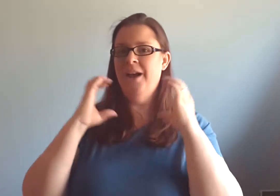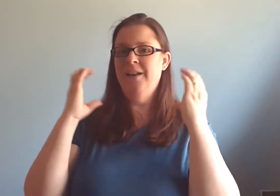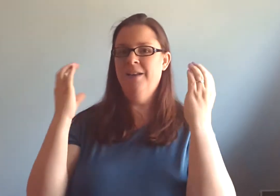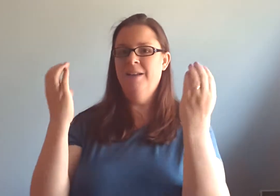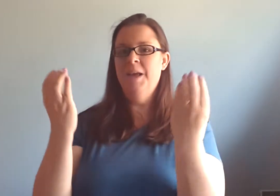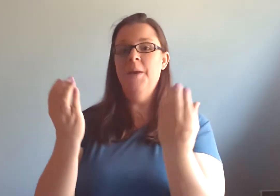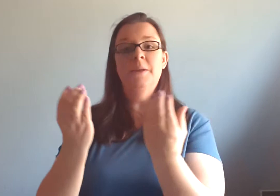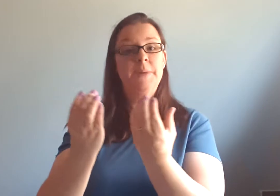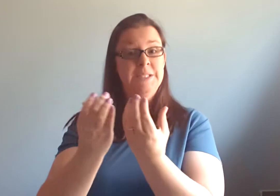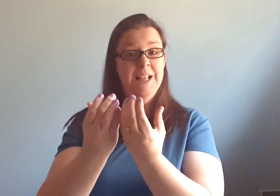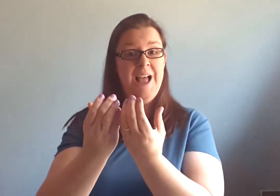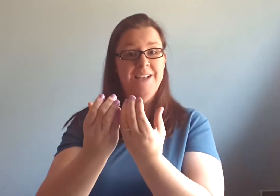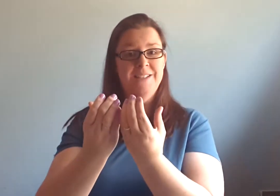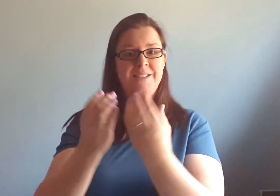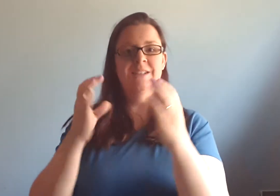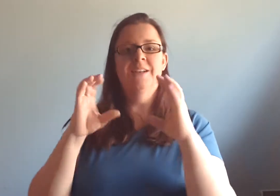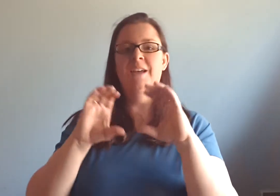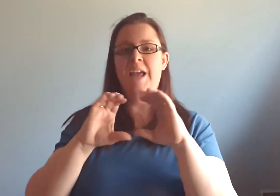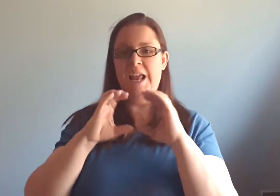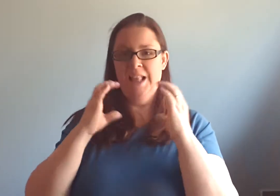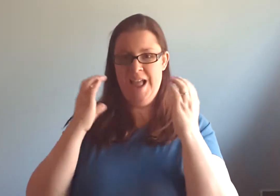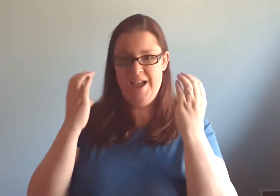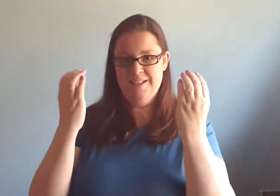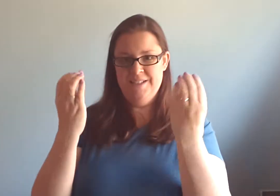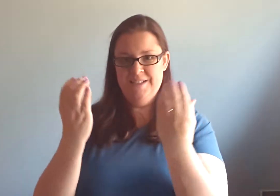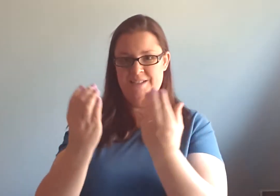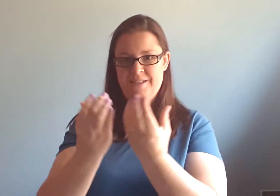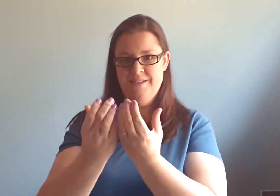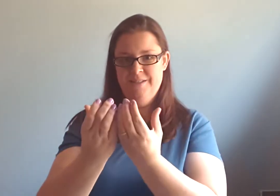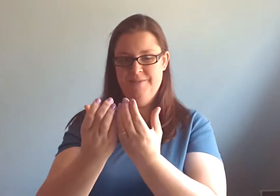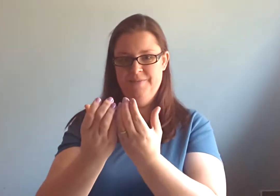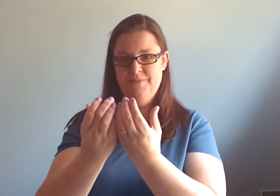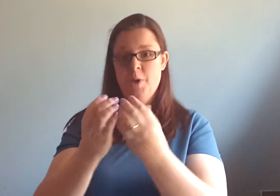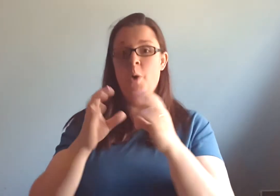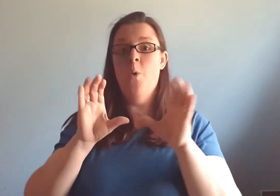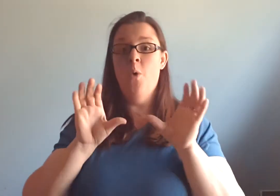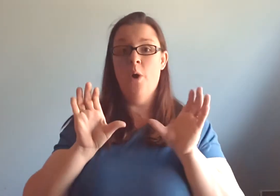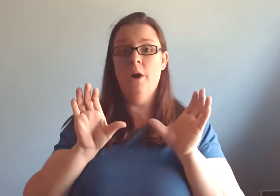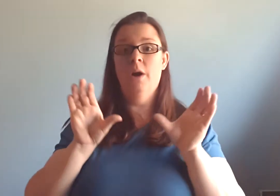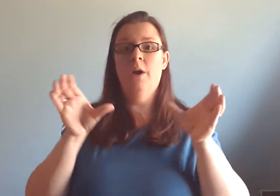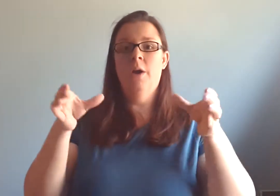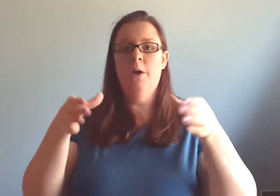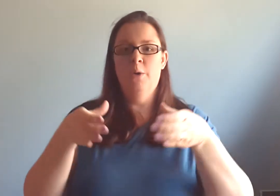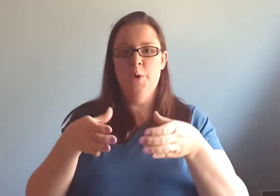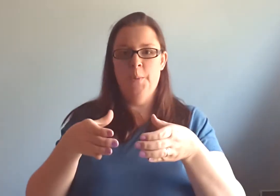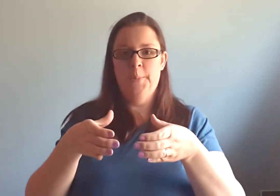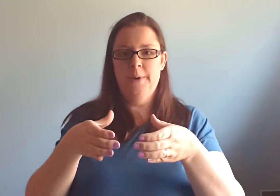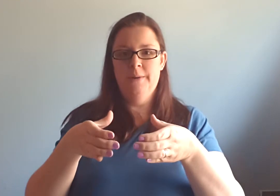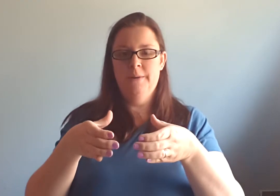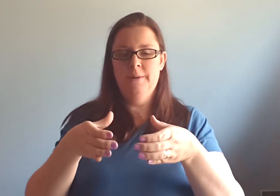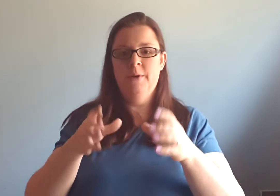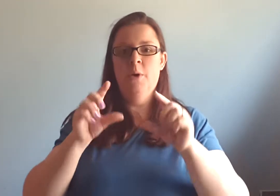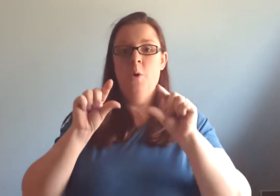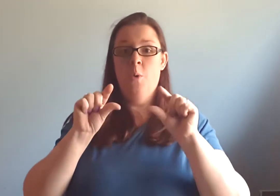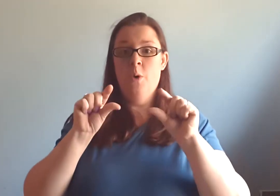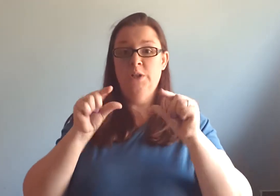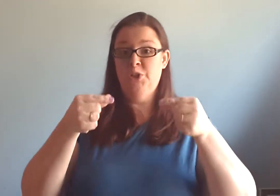sign means class. Class. Or group. Or